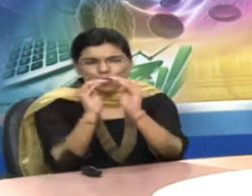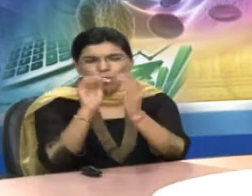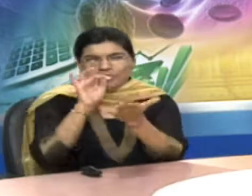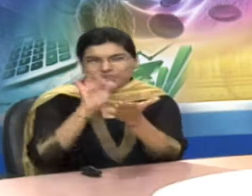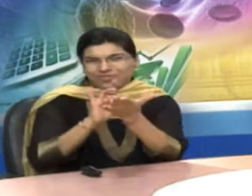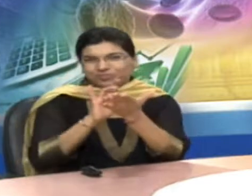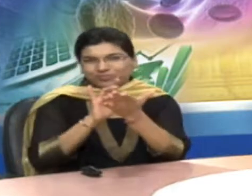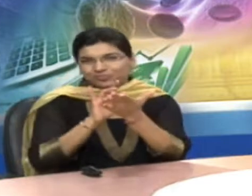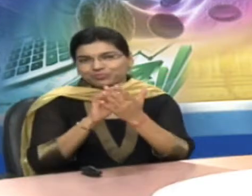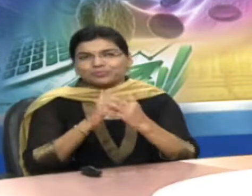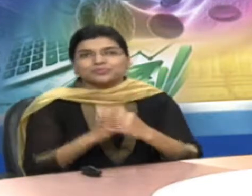Our own country,